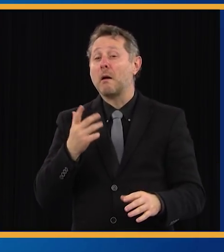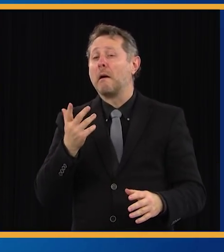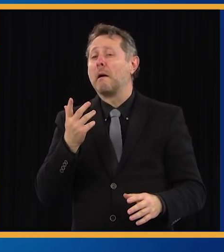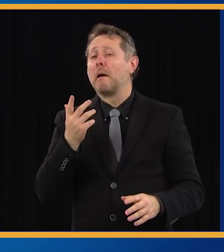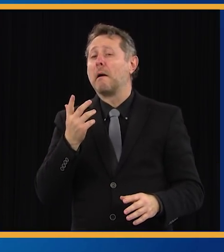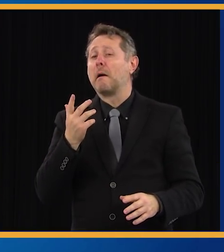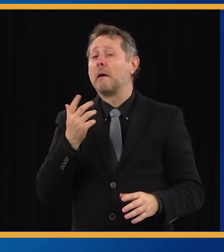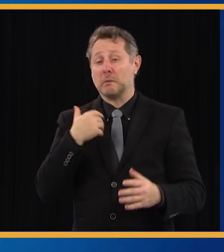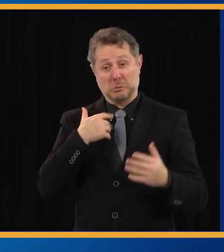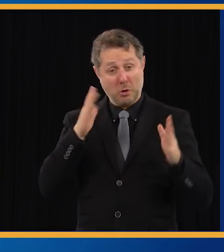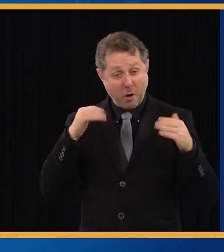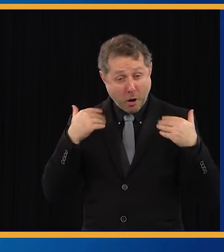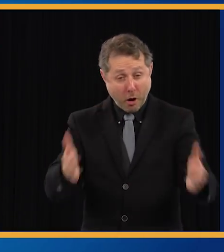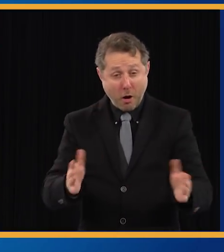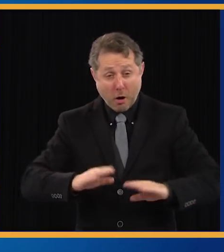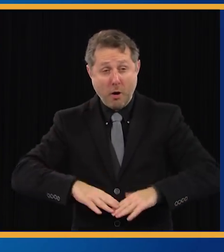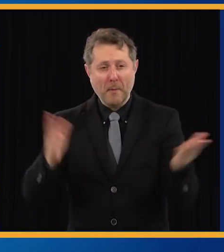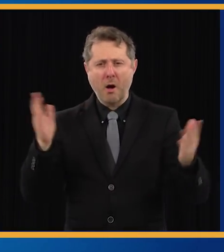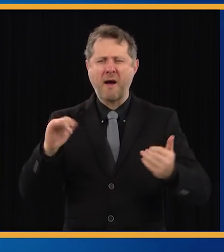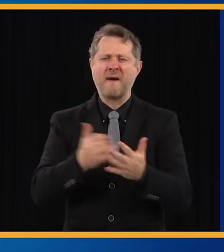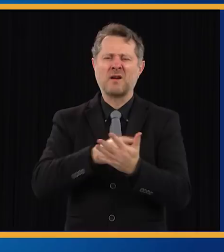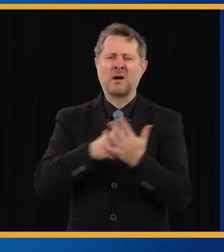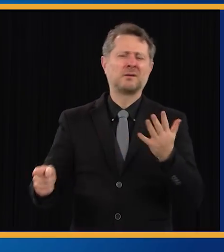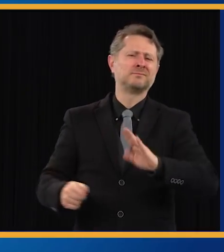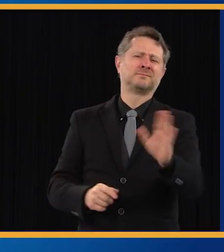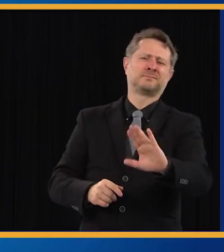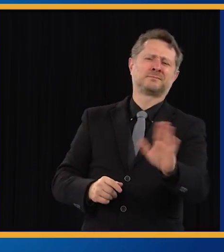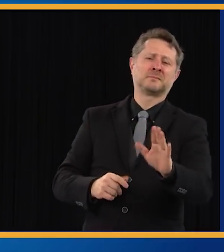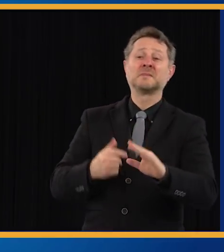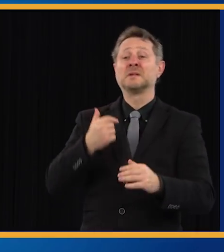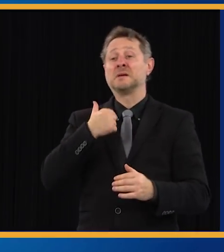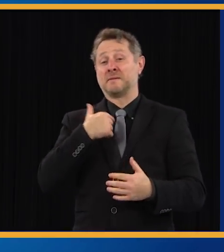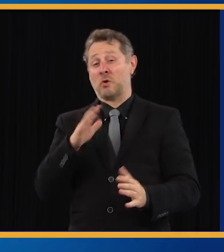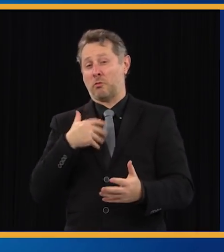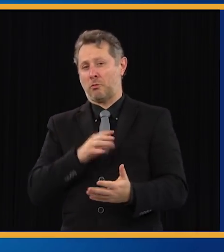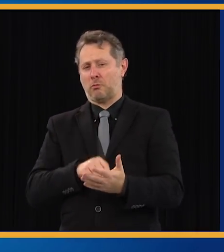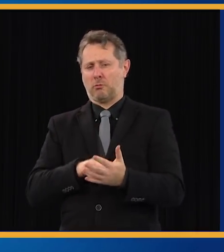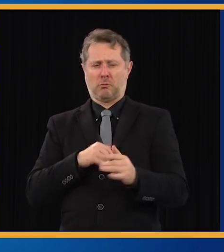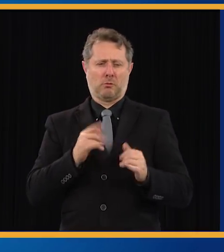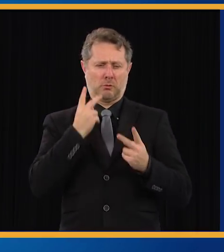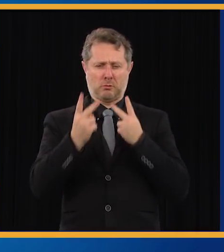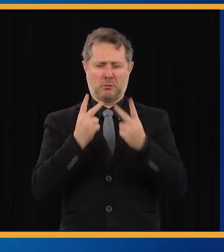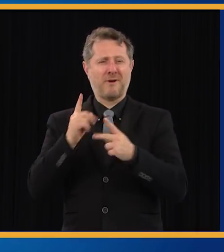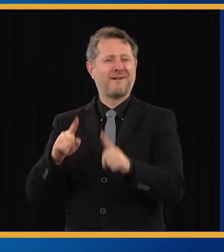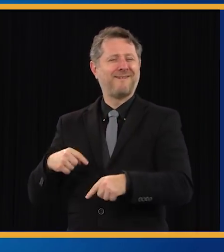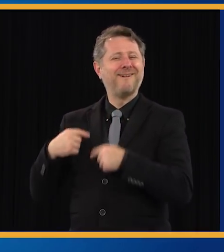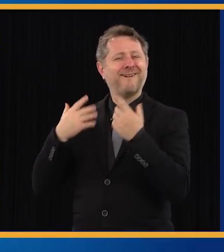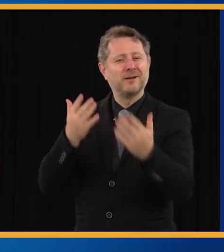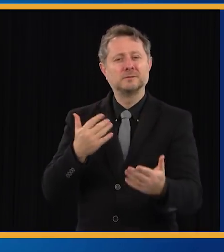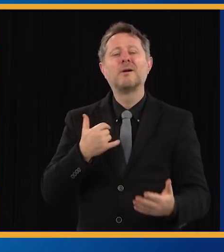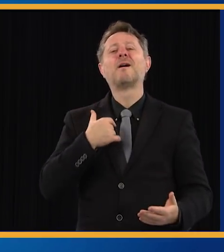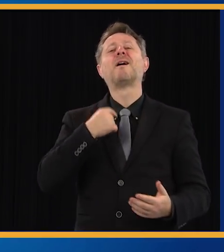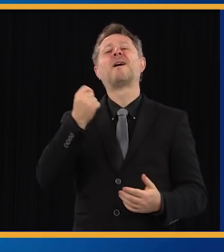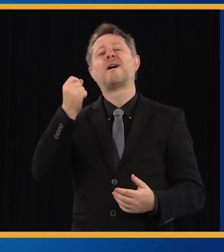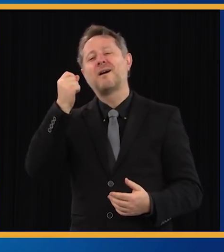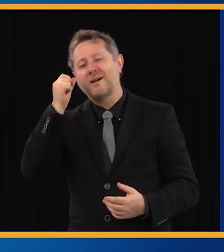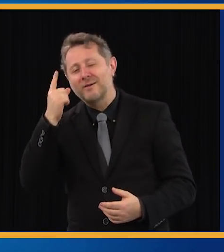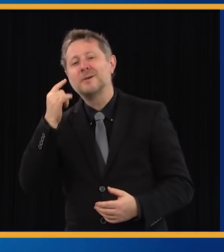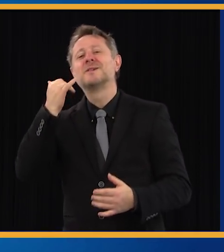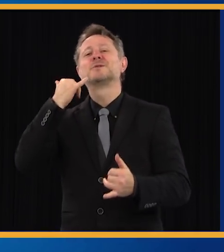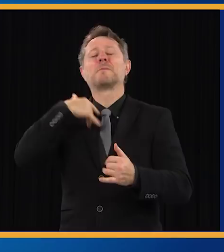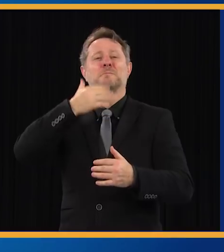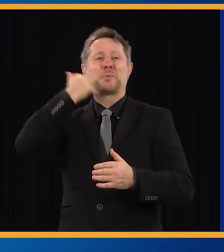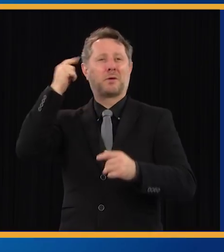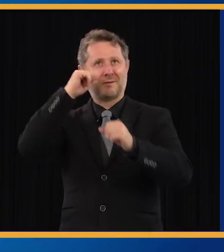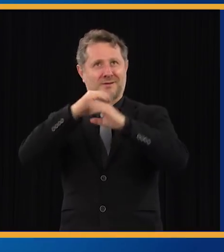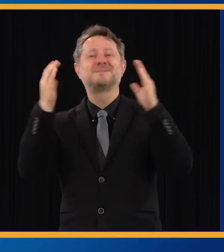reopening. We have to use this moment to reimagine and be smart and grow. This is